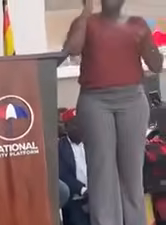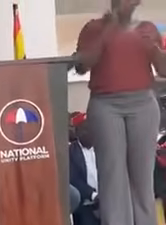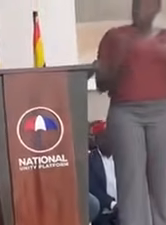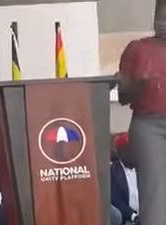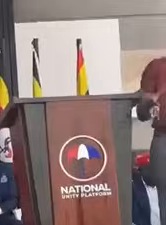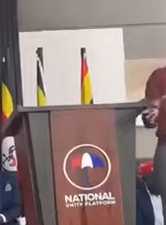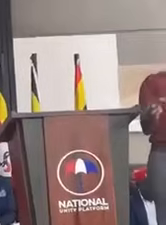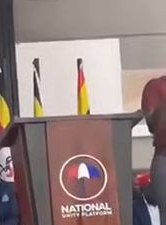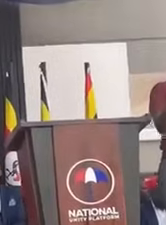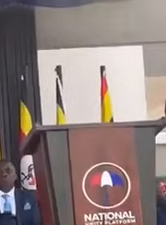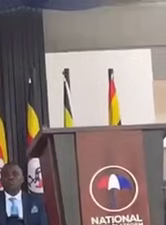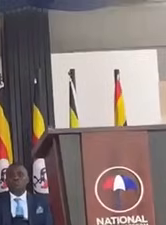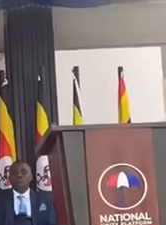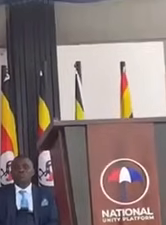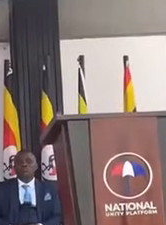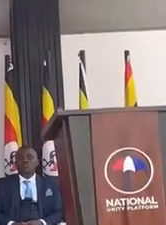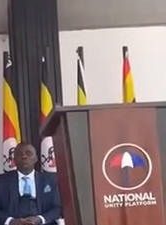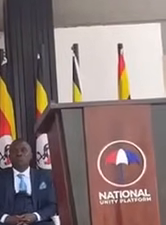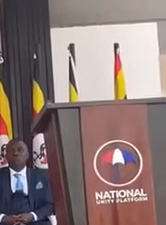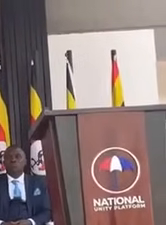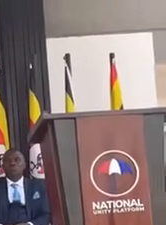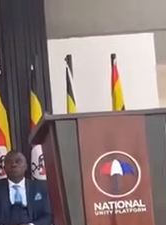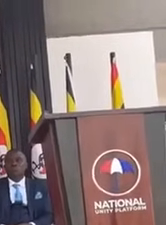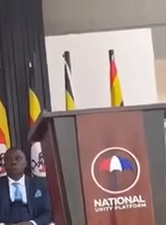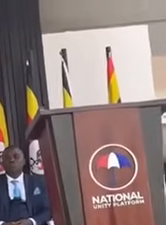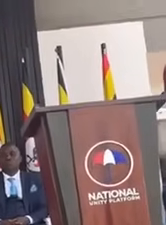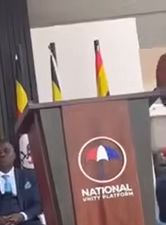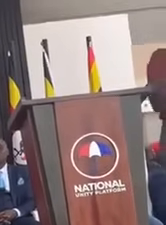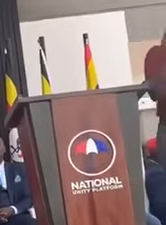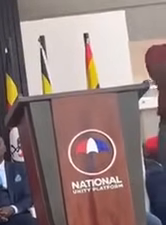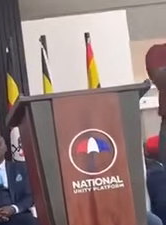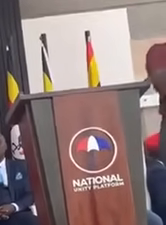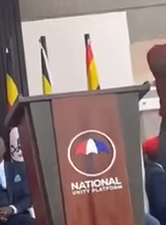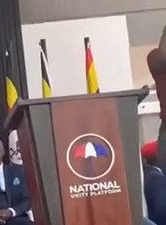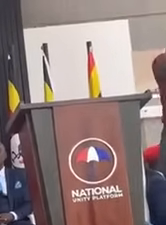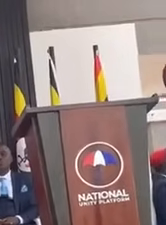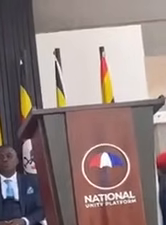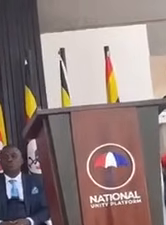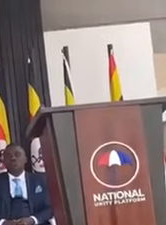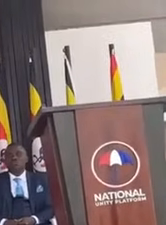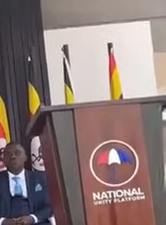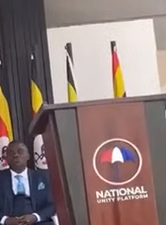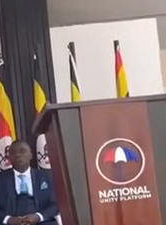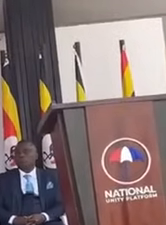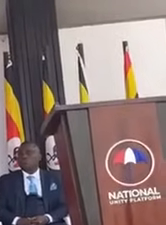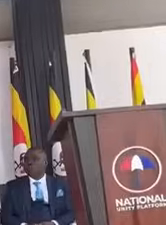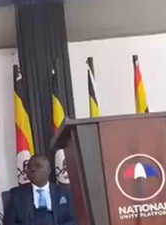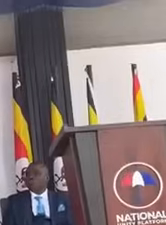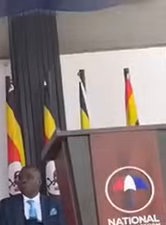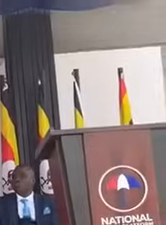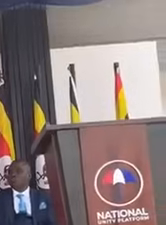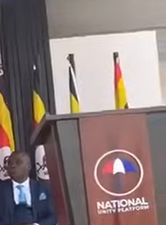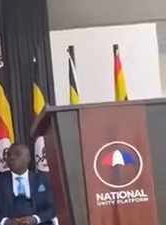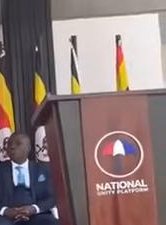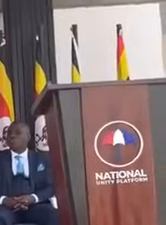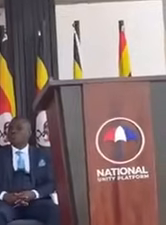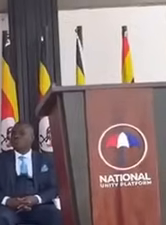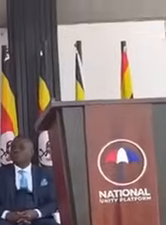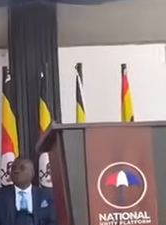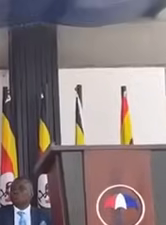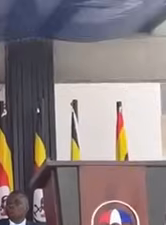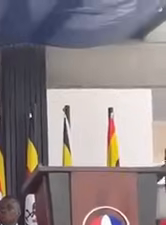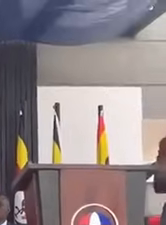okwegatta tusigale nga tuli kitole tulwanire wamu bega ku bega okutuusa lwe